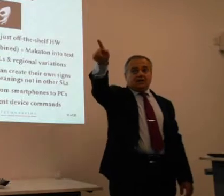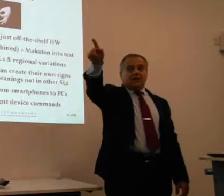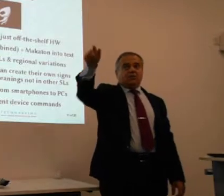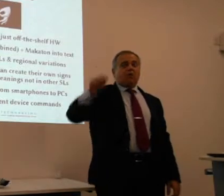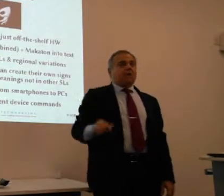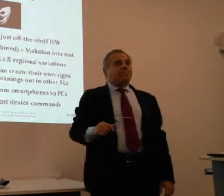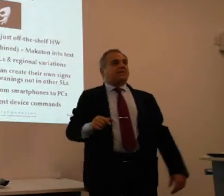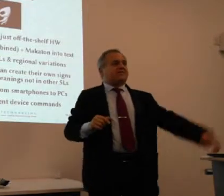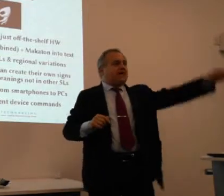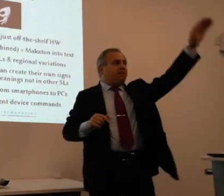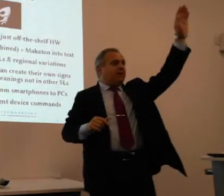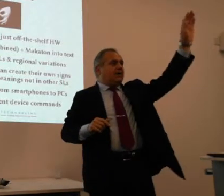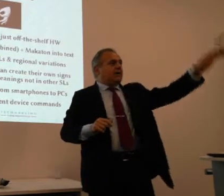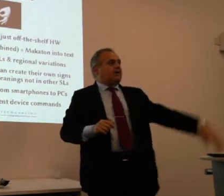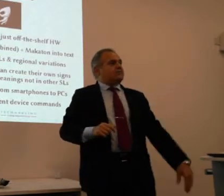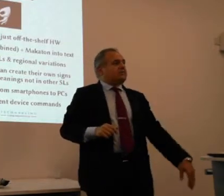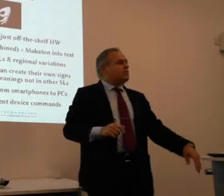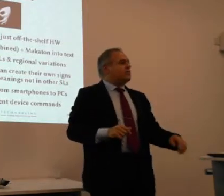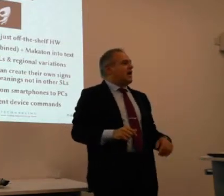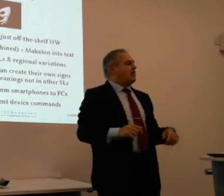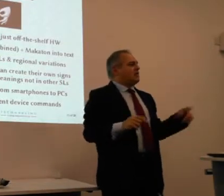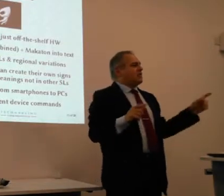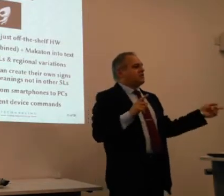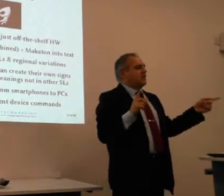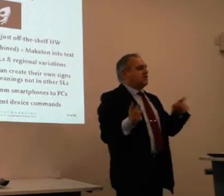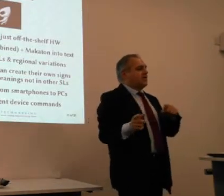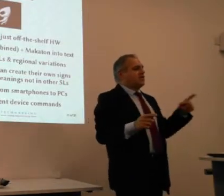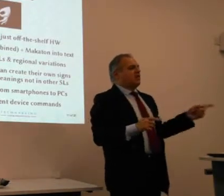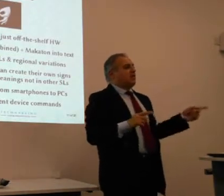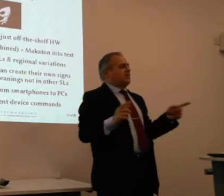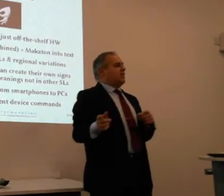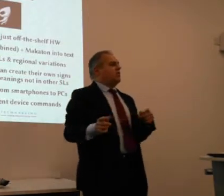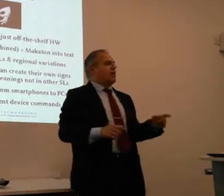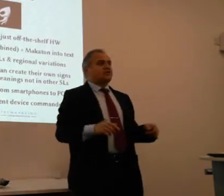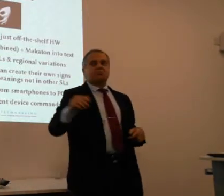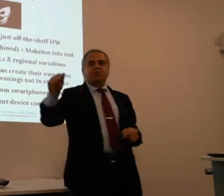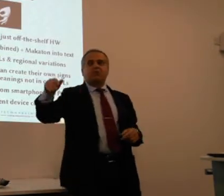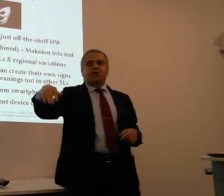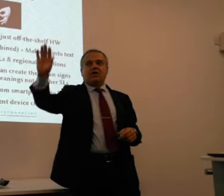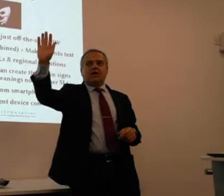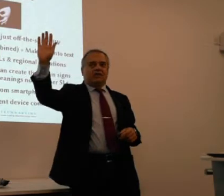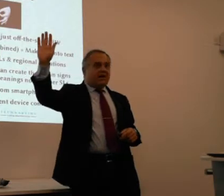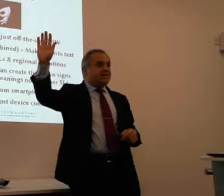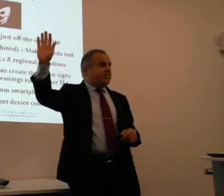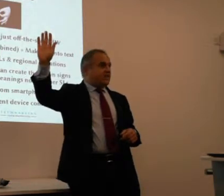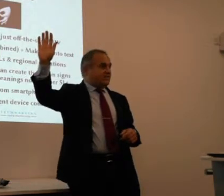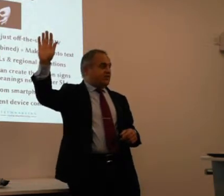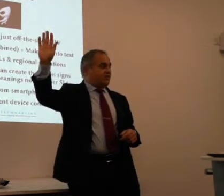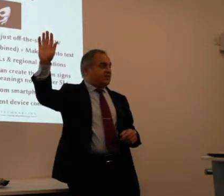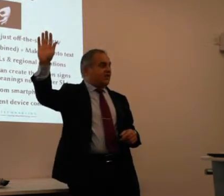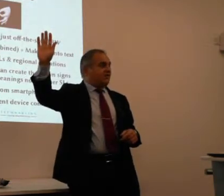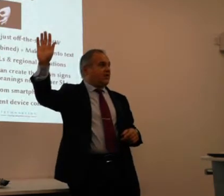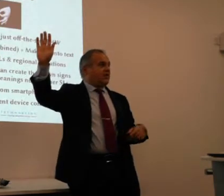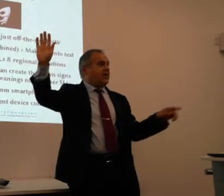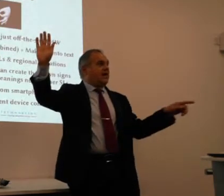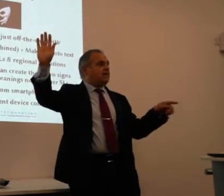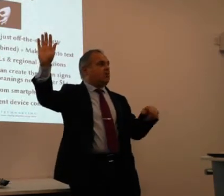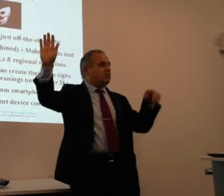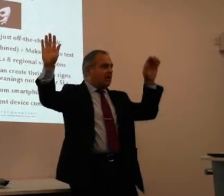well can fix it up curtains go down because there is a there is a connection between this gesture specifically and the command